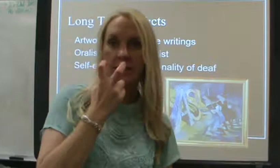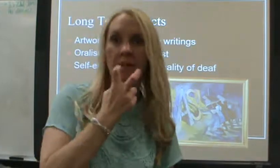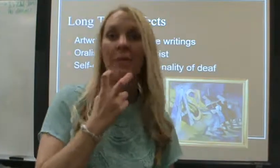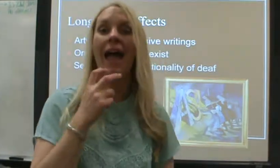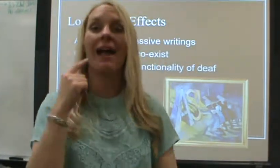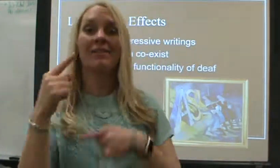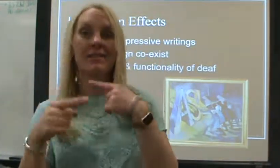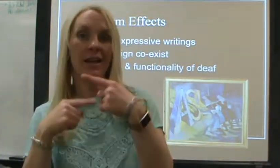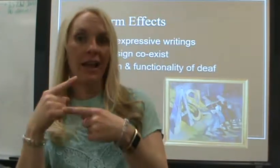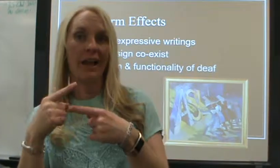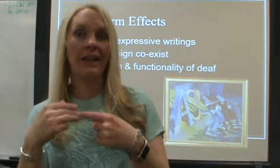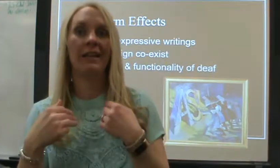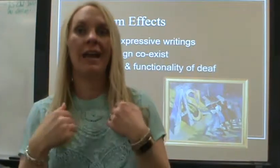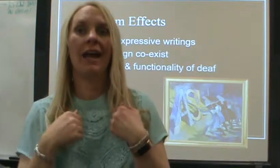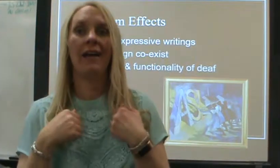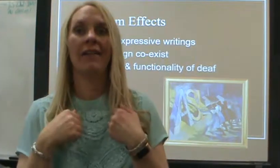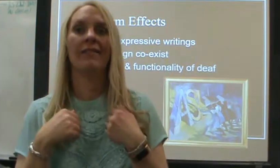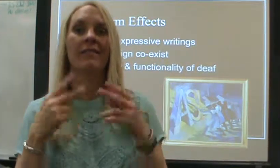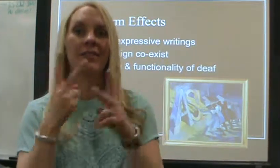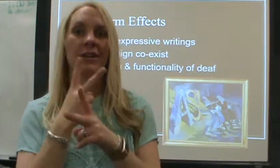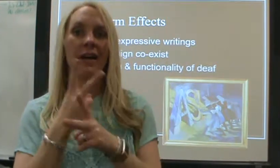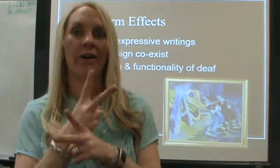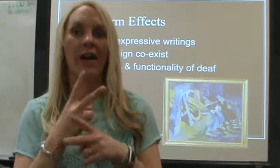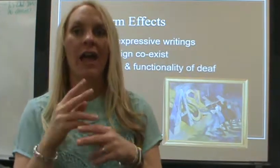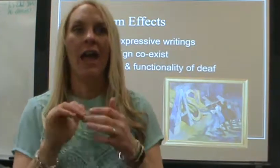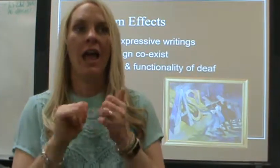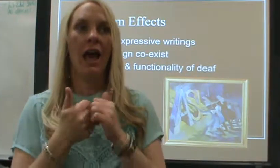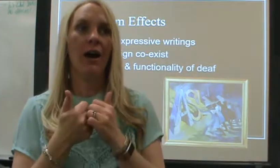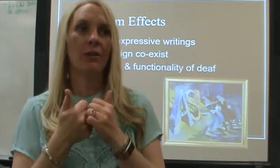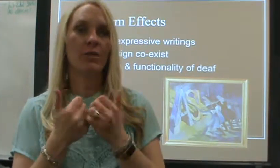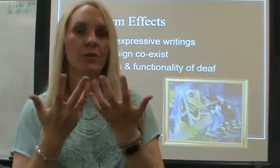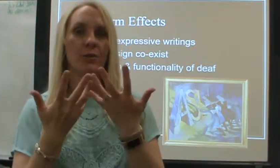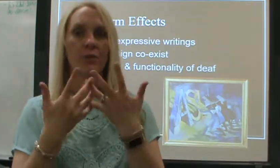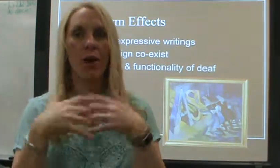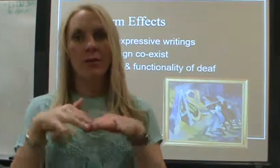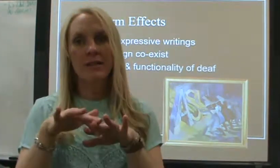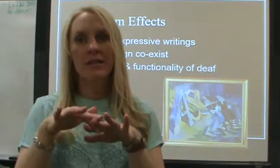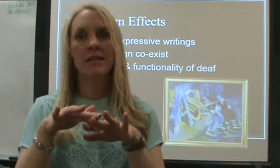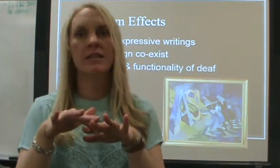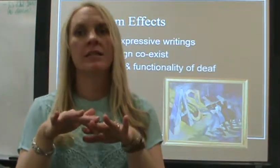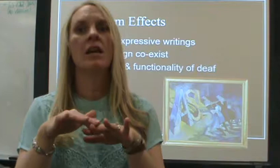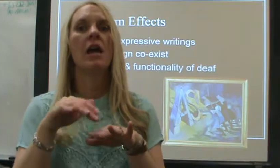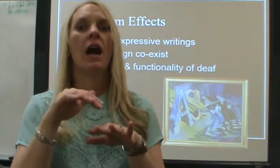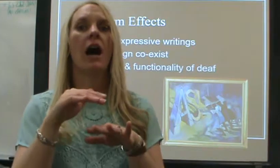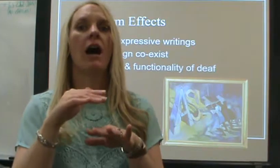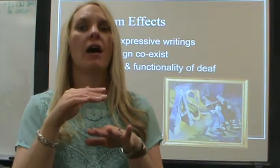Oralism and sign have figured out how to coexist,